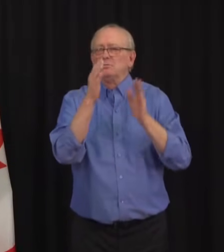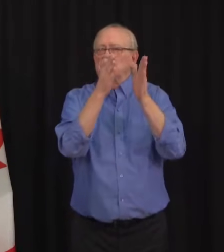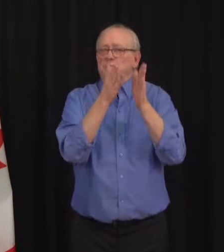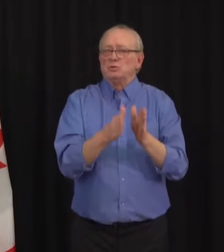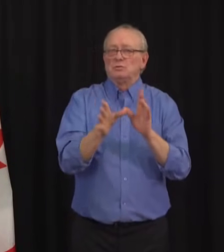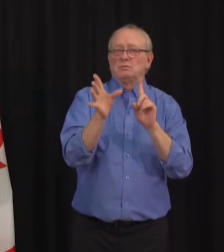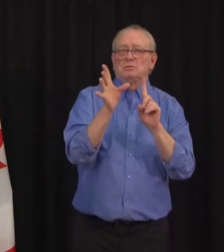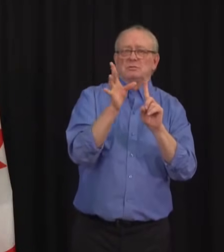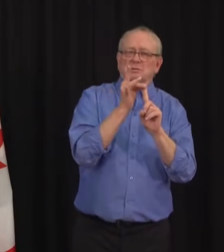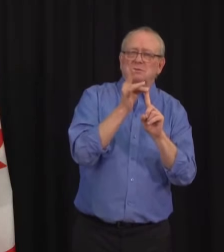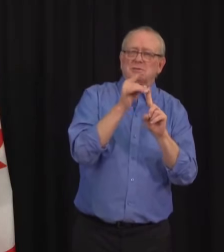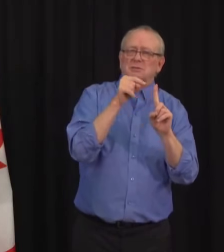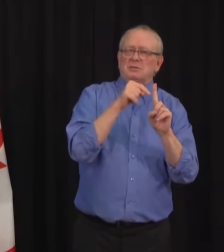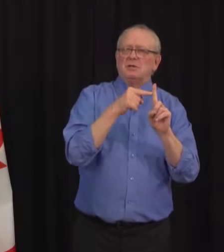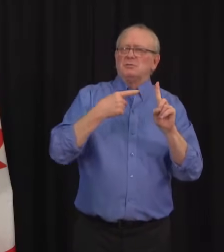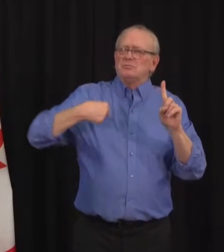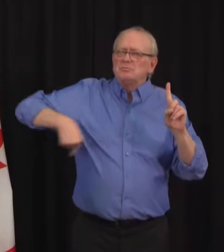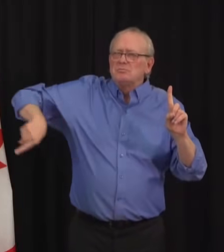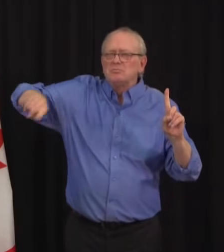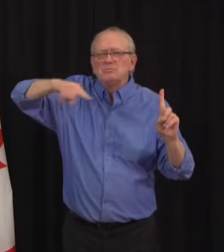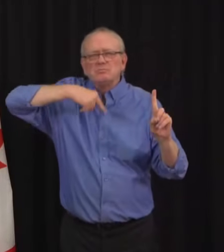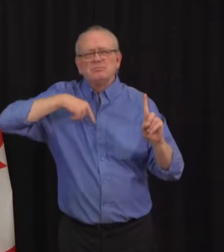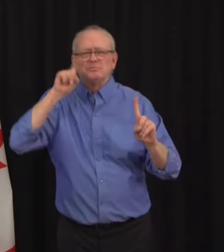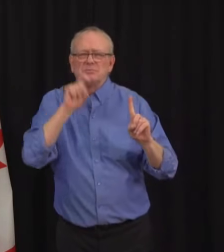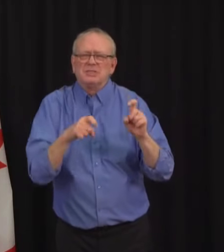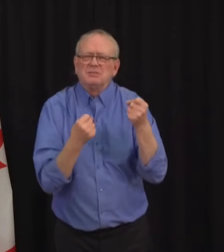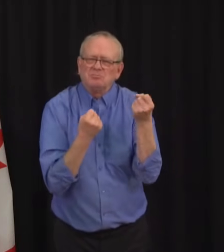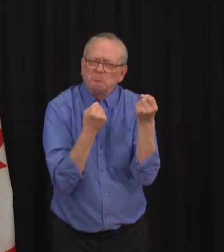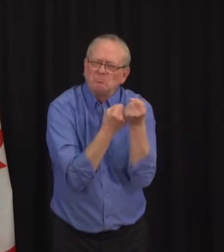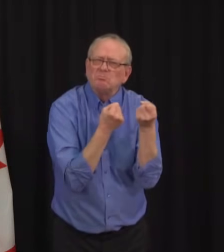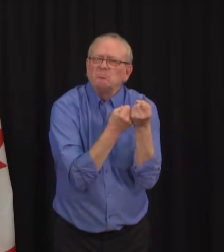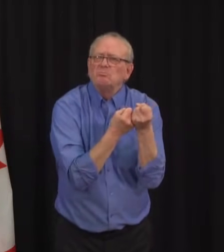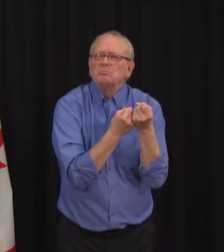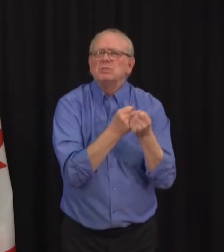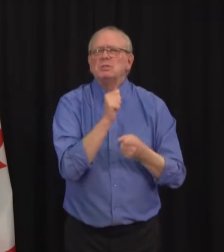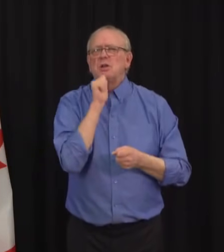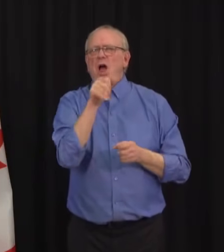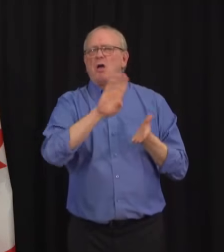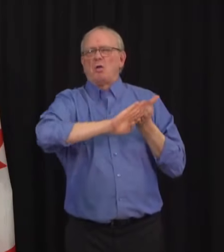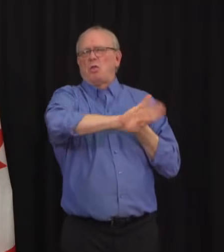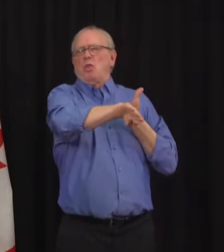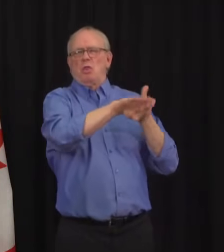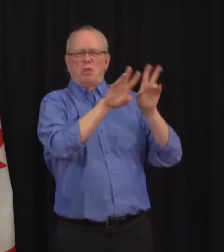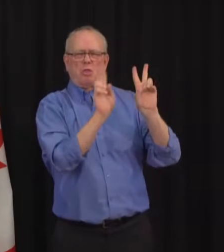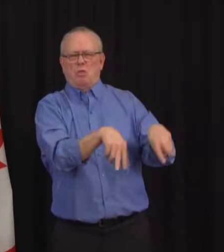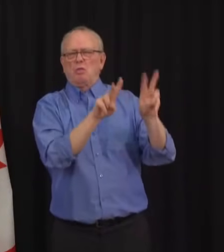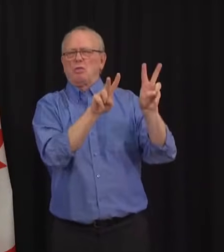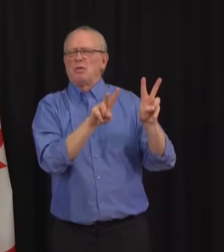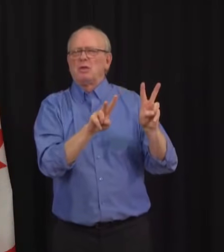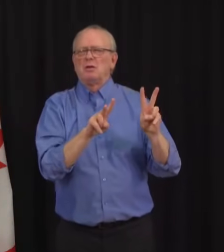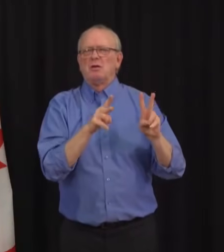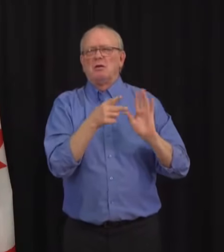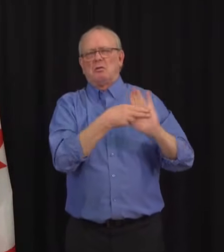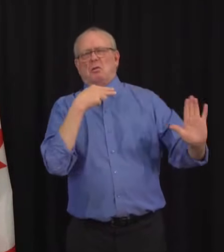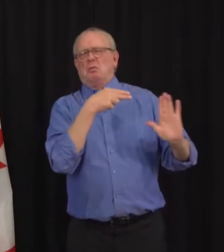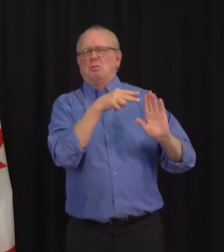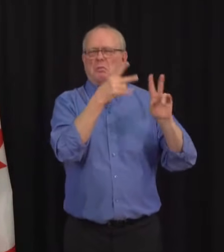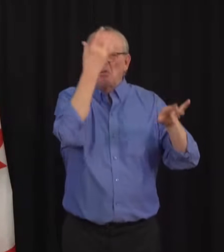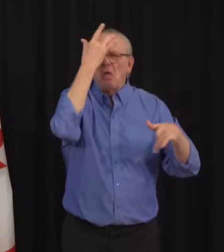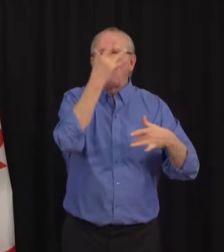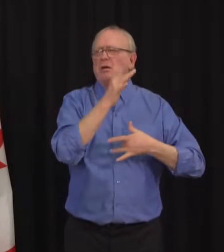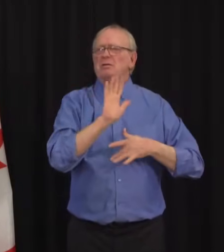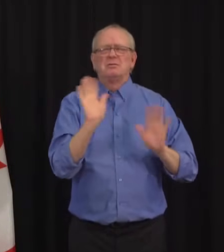avoid stigmatizing others in our community. The cases that we identify are because people recognize they have